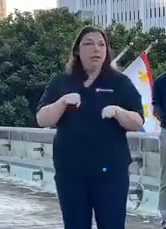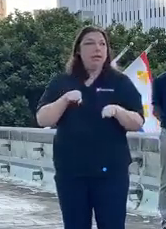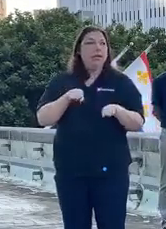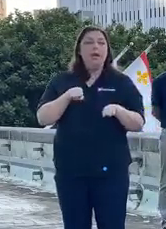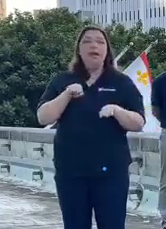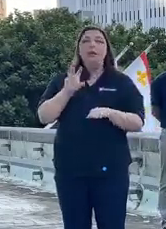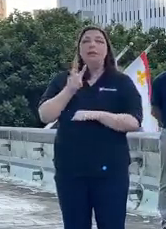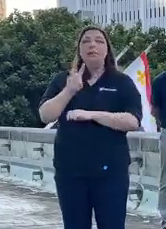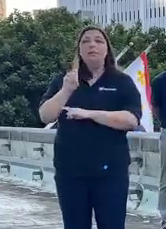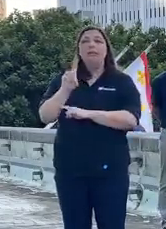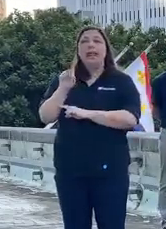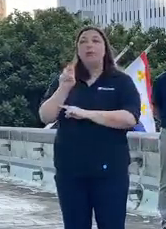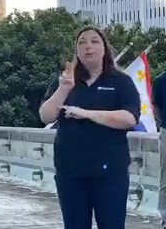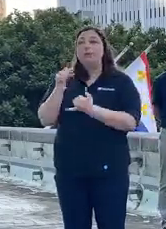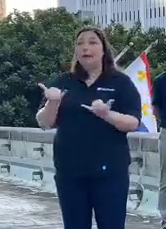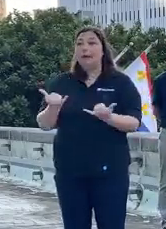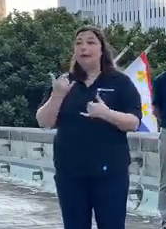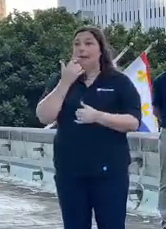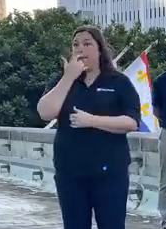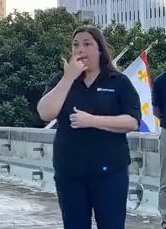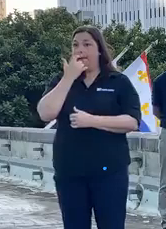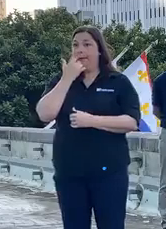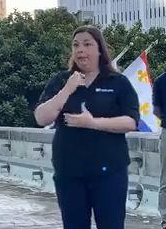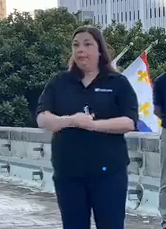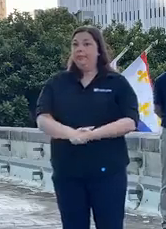Mayor. WDSU.